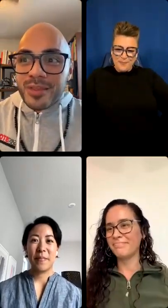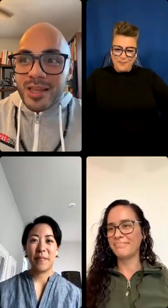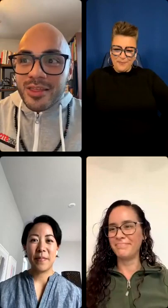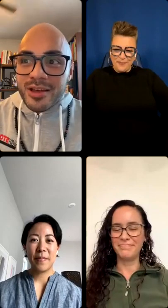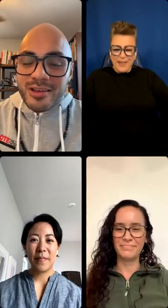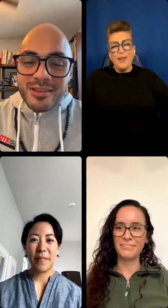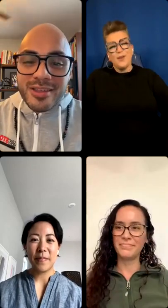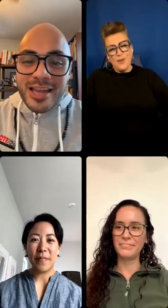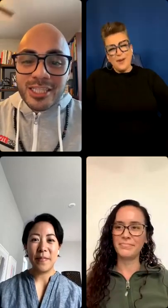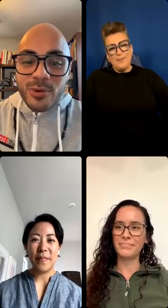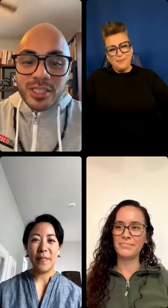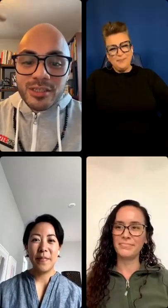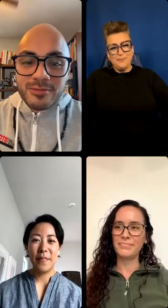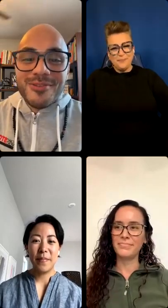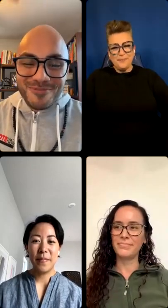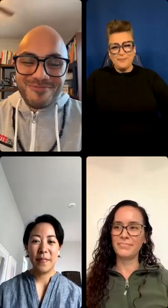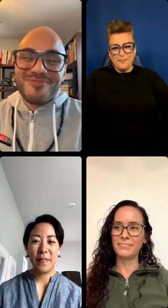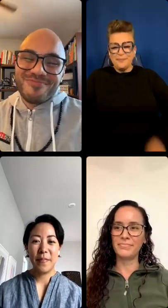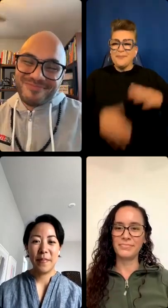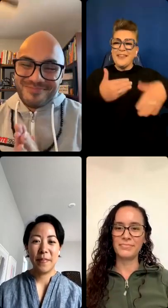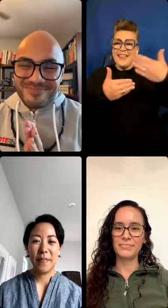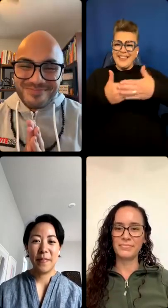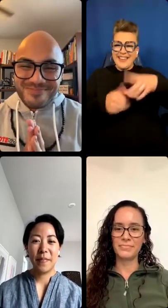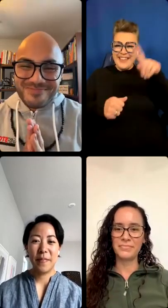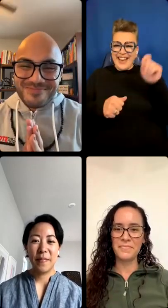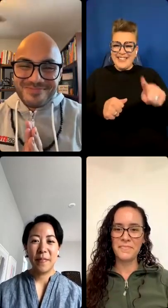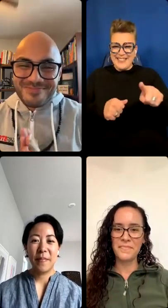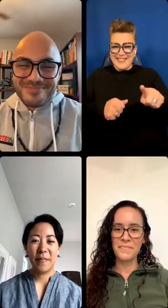Um, the Thank the you, next Greg. question